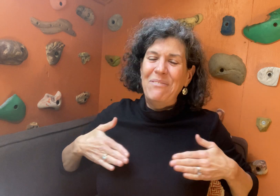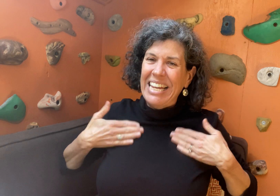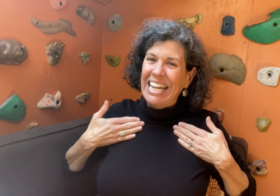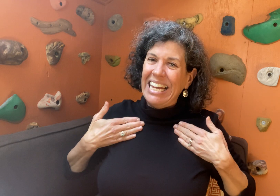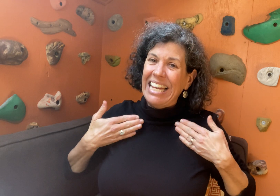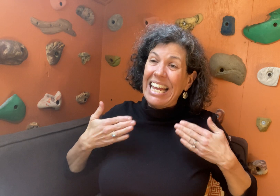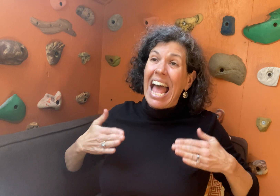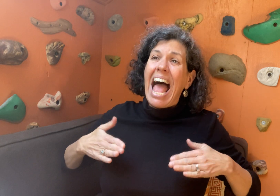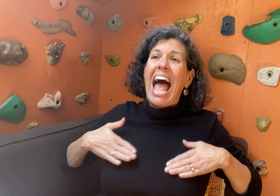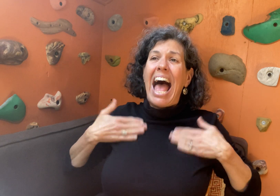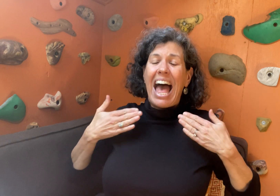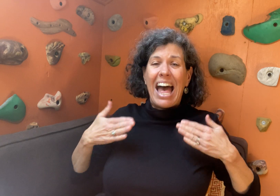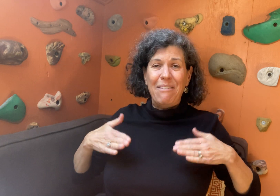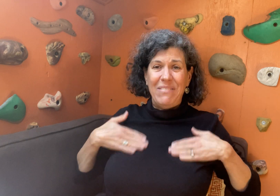happy, happy,